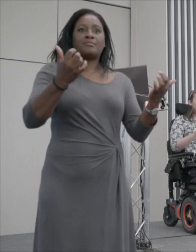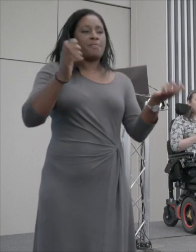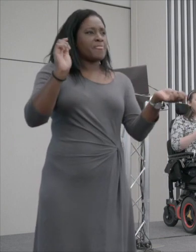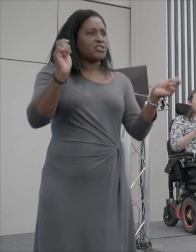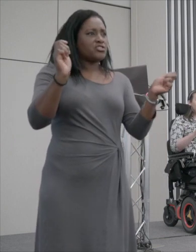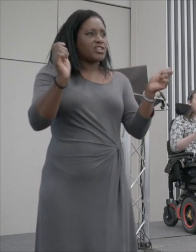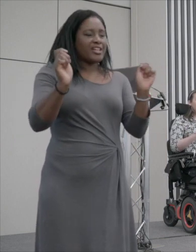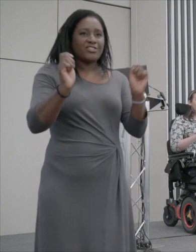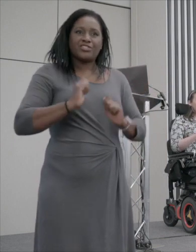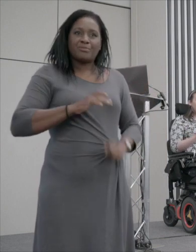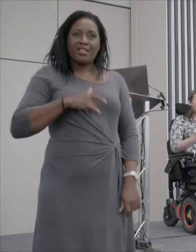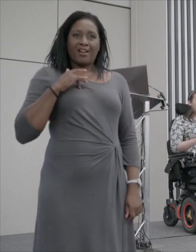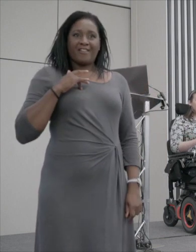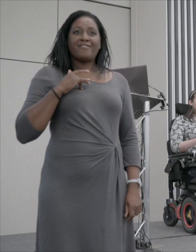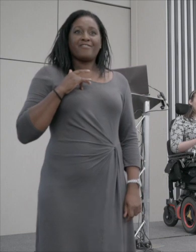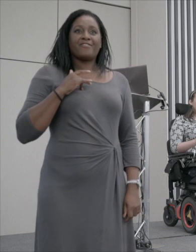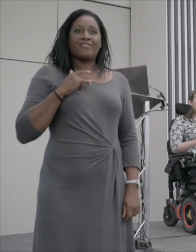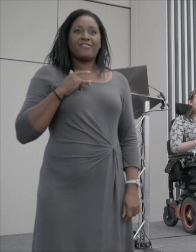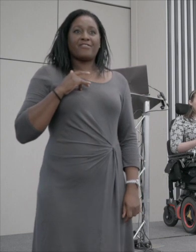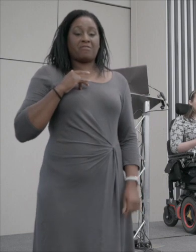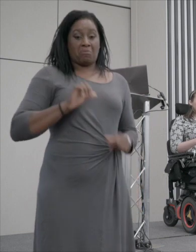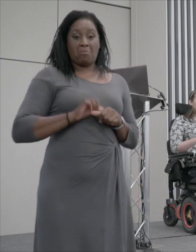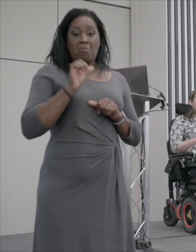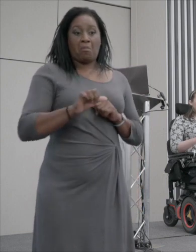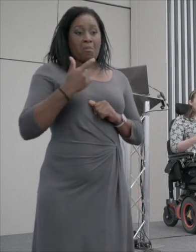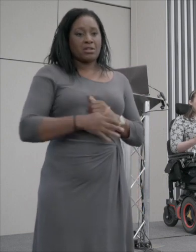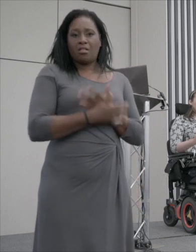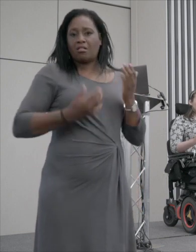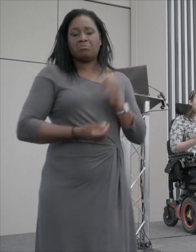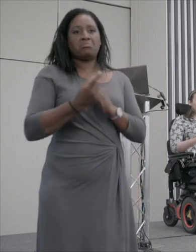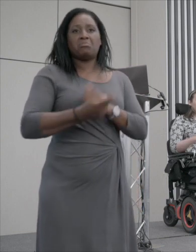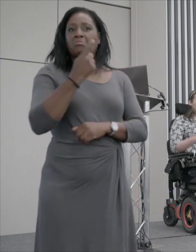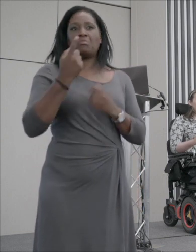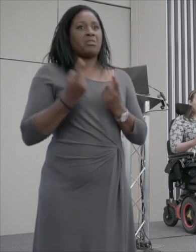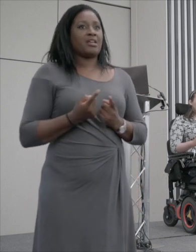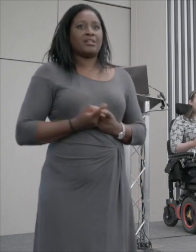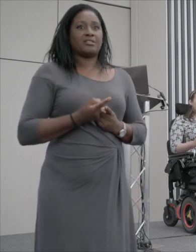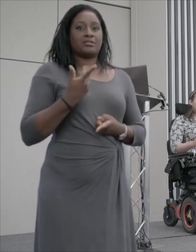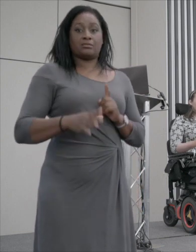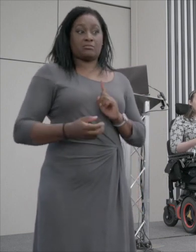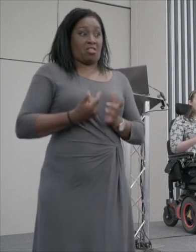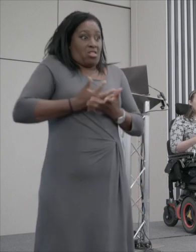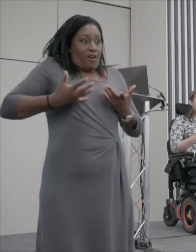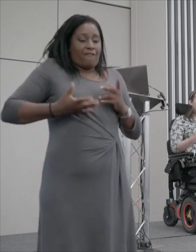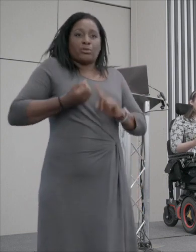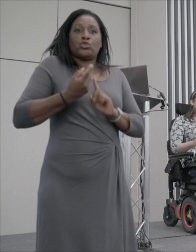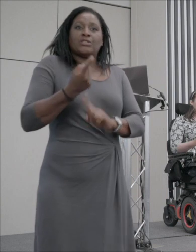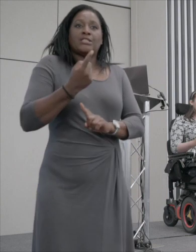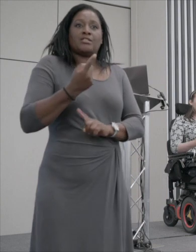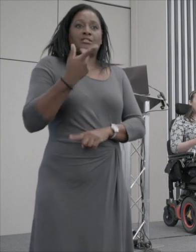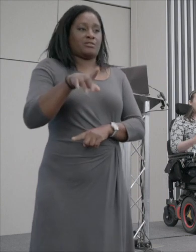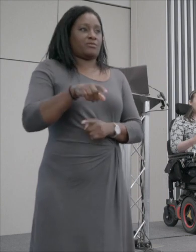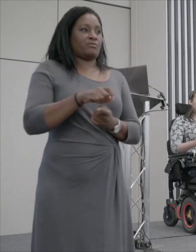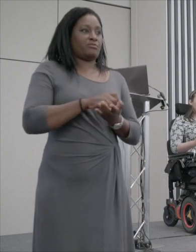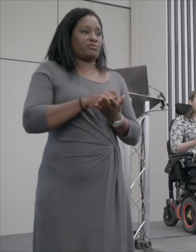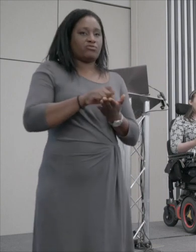the course of my life completely. I've done many things since. I'm very fortunate that I've been given a lot of opportunities. I've written